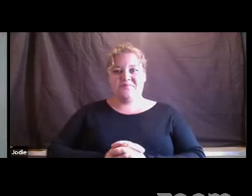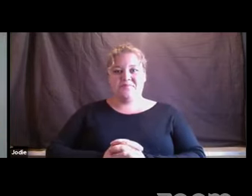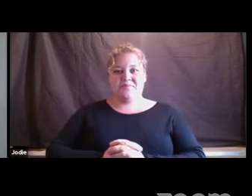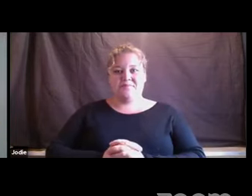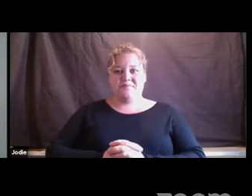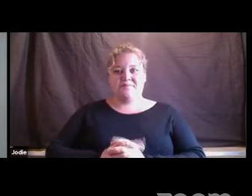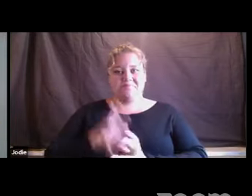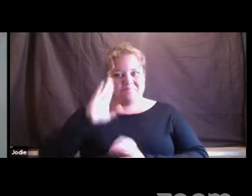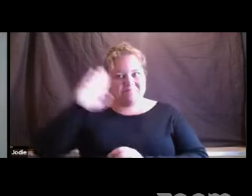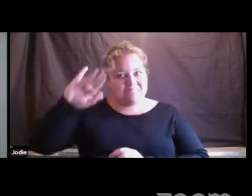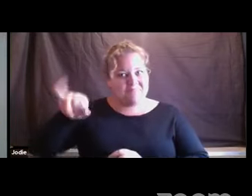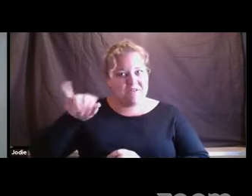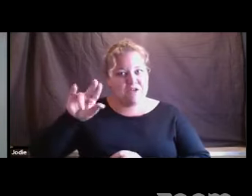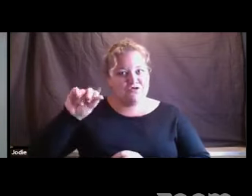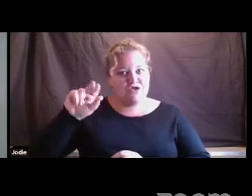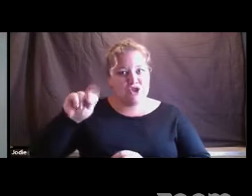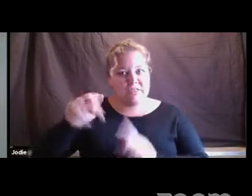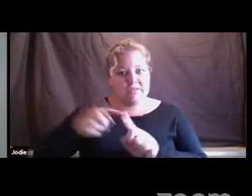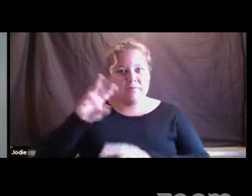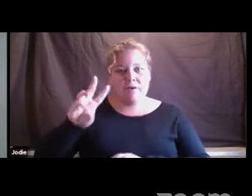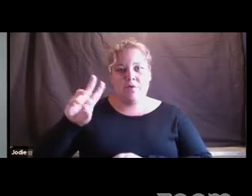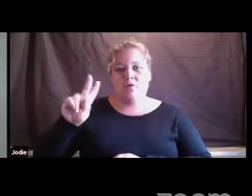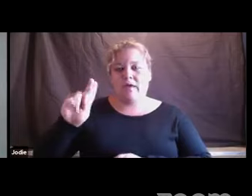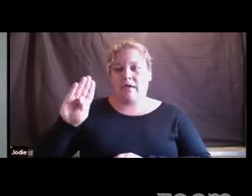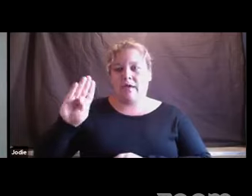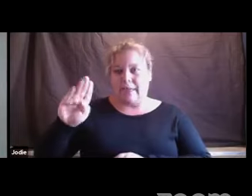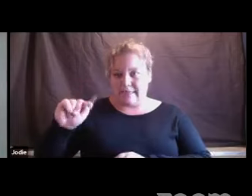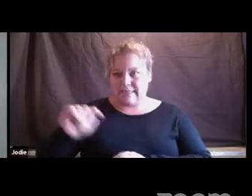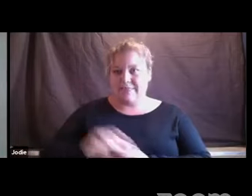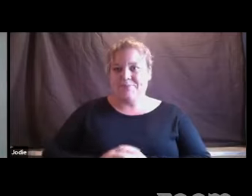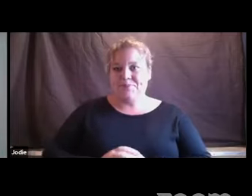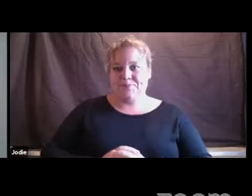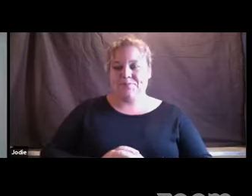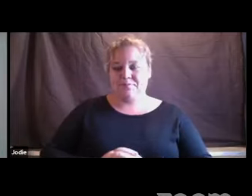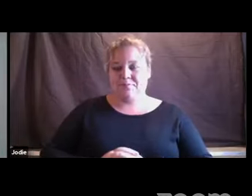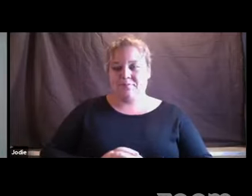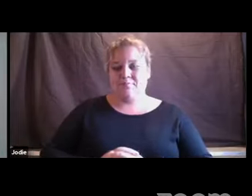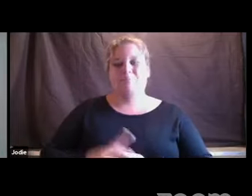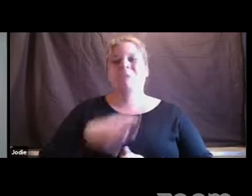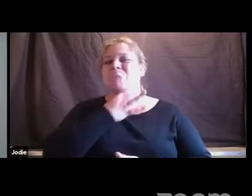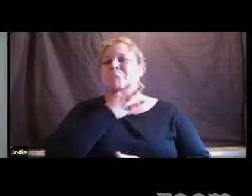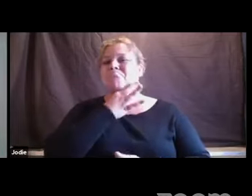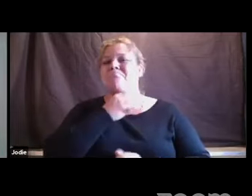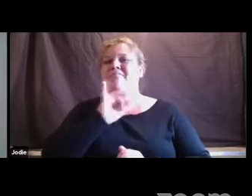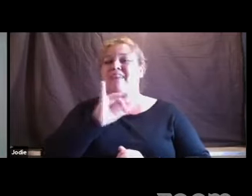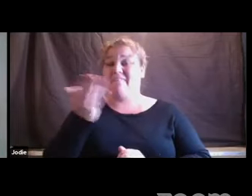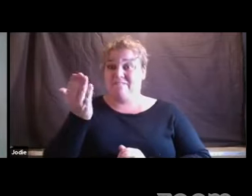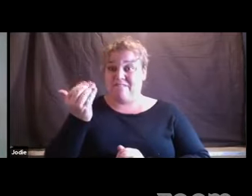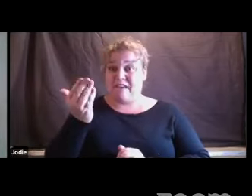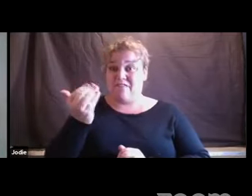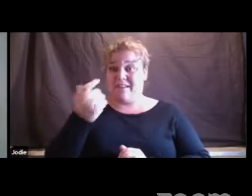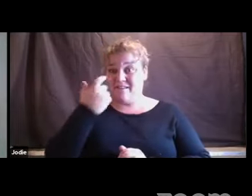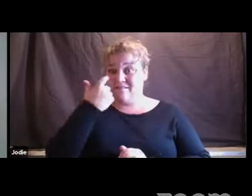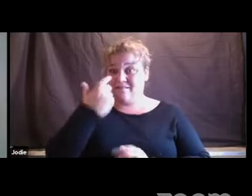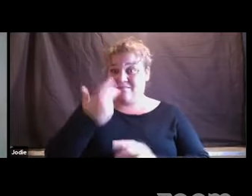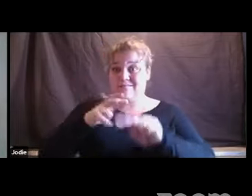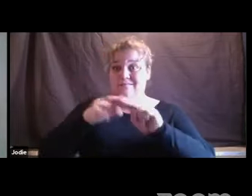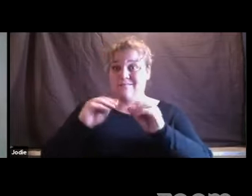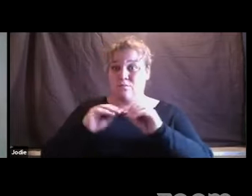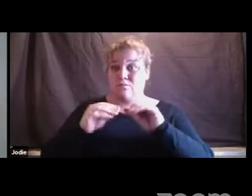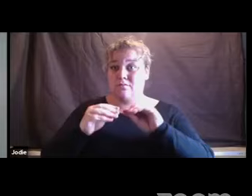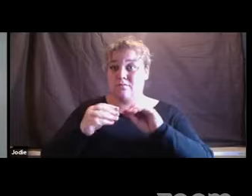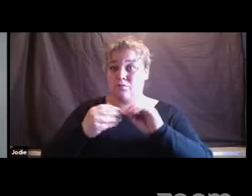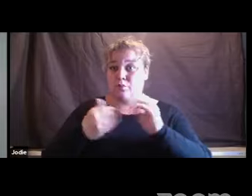Hey, Jen, Justin from WKBT. I was kind of curious, with those 15 new cases, did any of those come